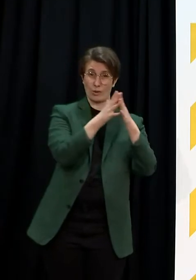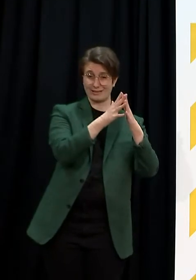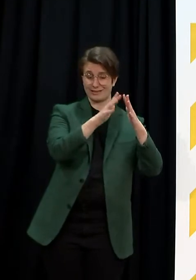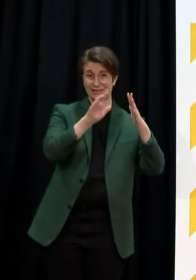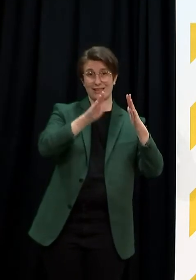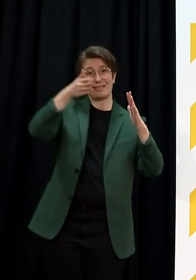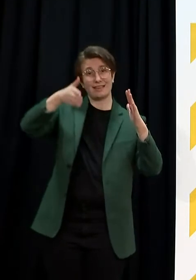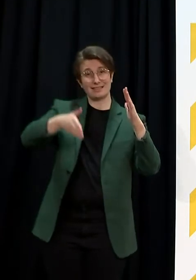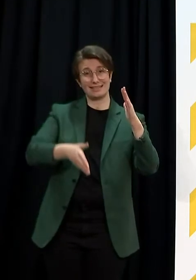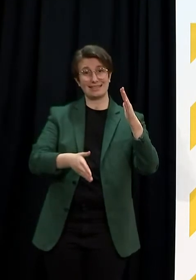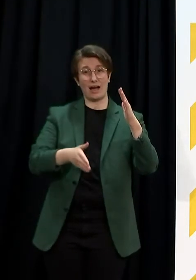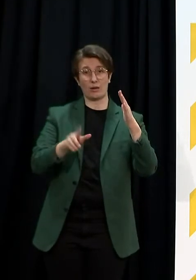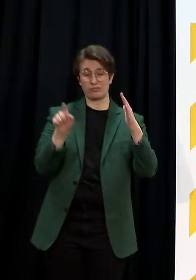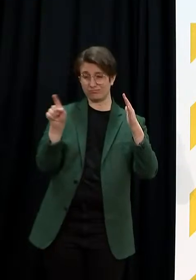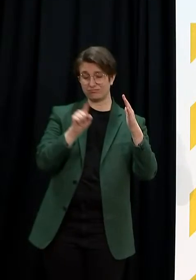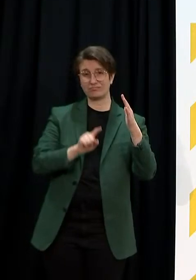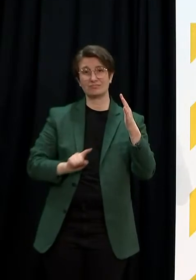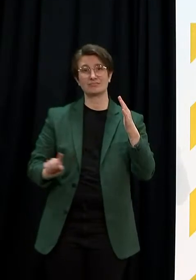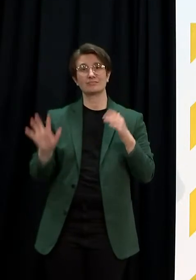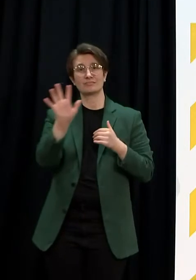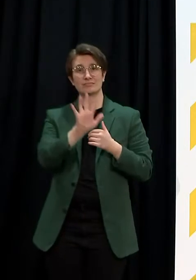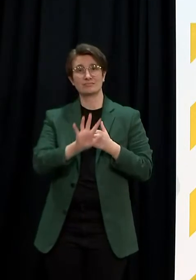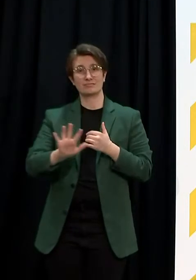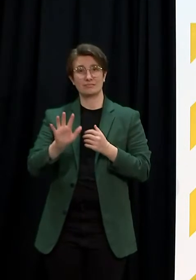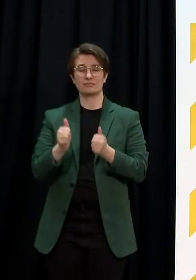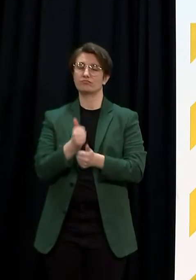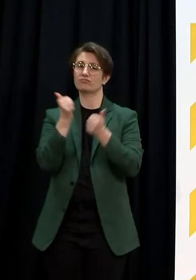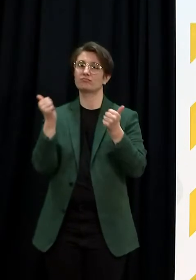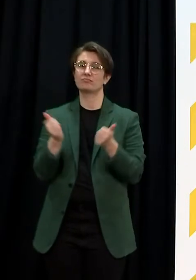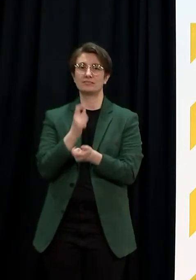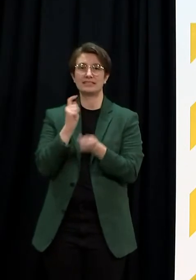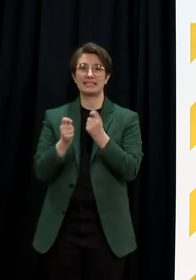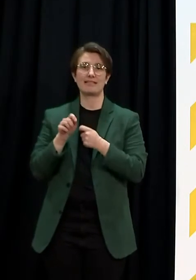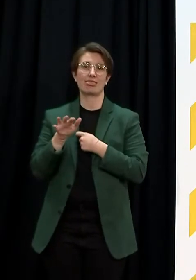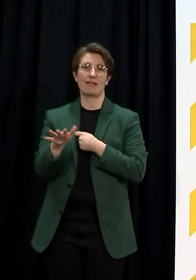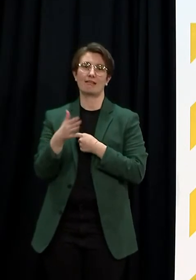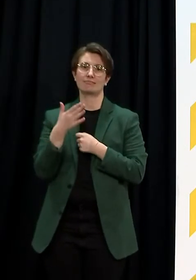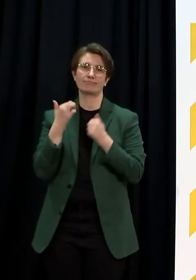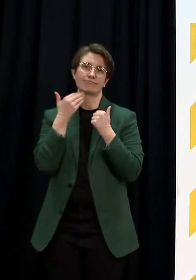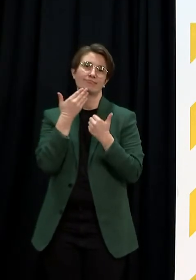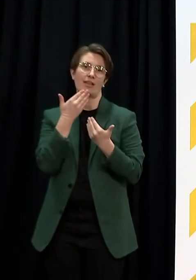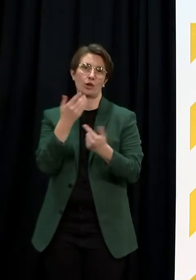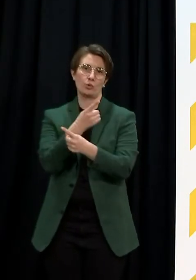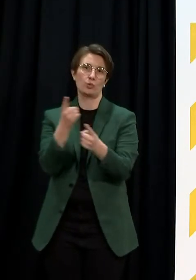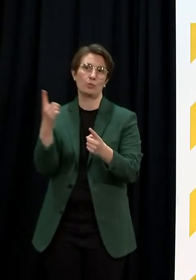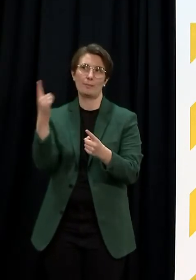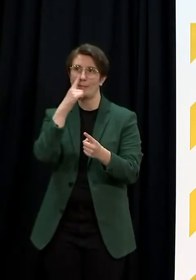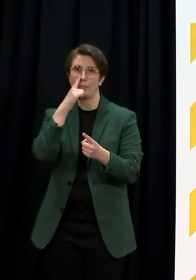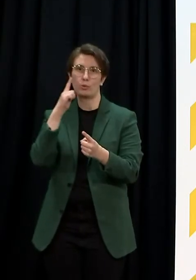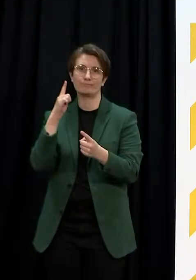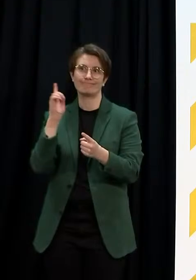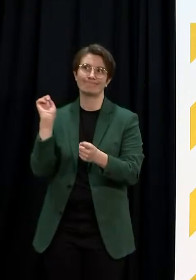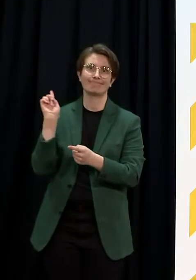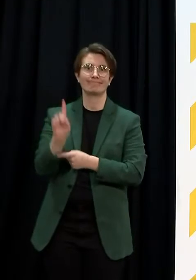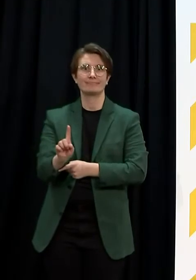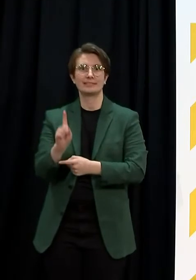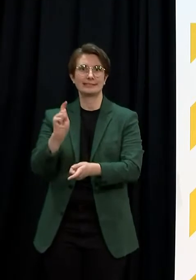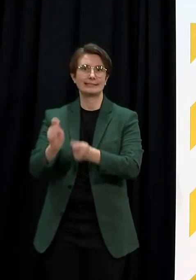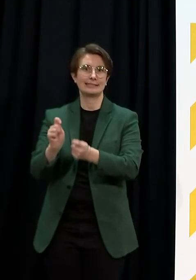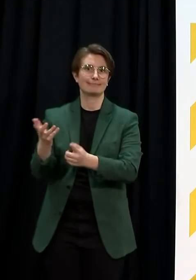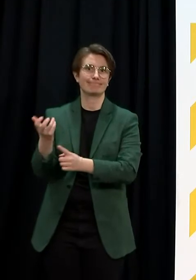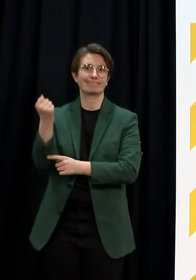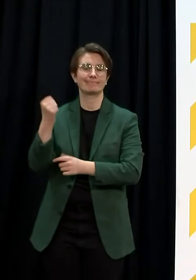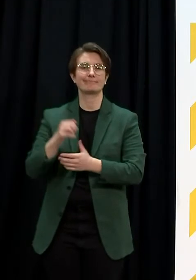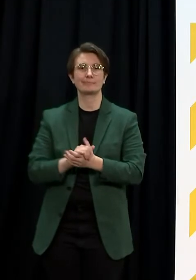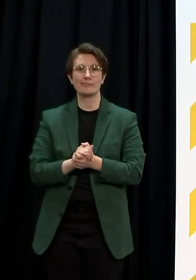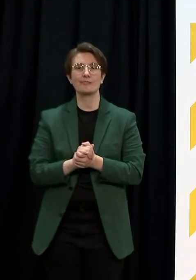Manurewa. To everyone who has turned out to be tested, symptomatic or asymptomatic, where we have been seeking surveillance testing,